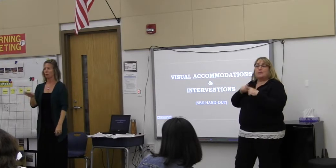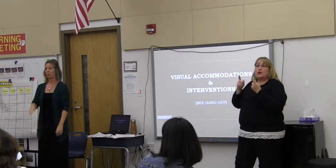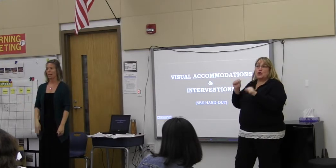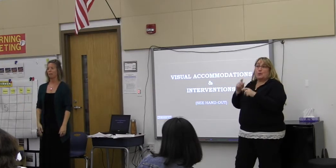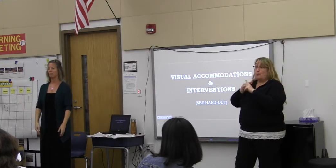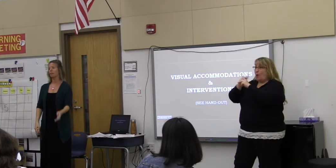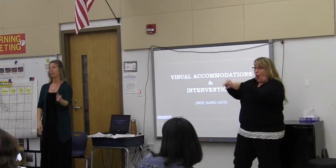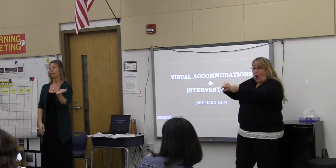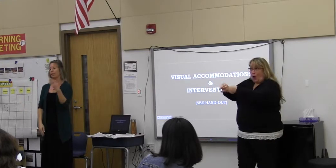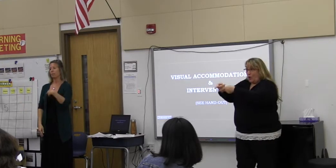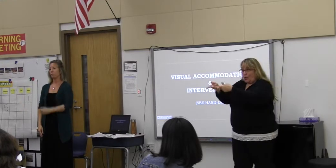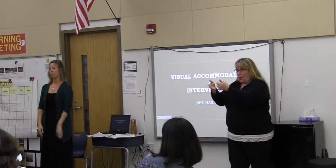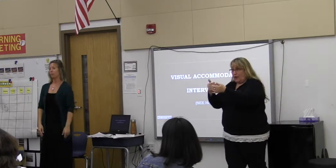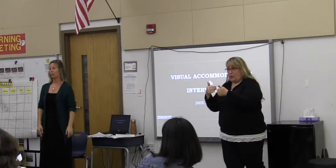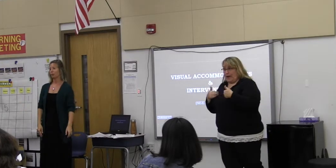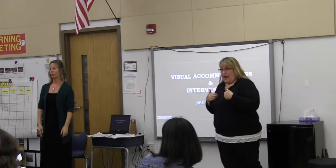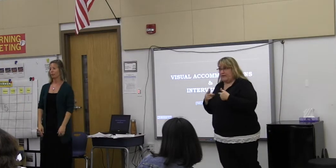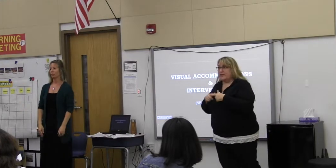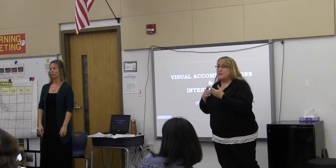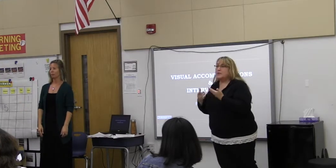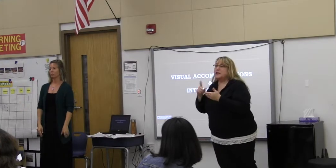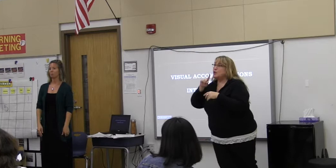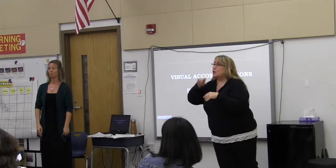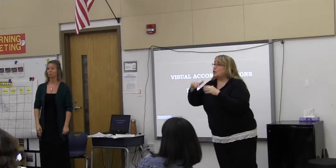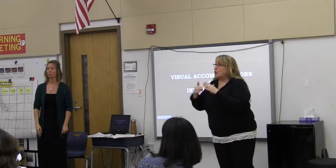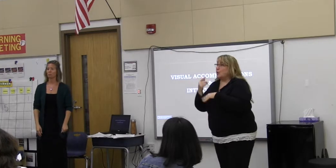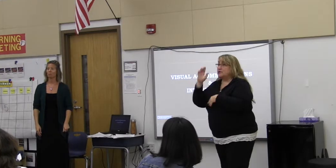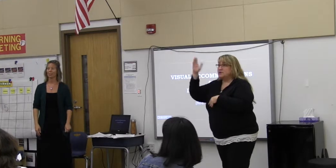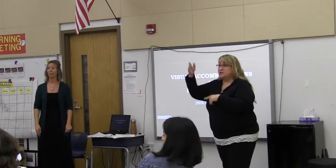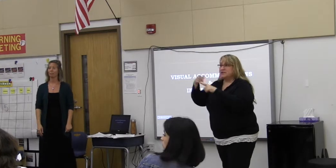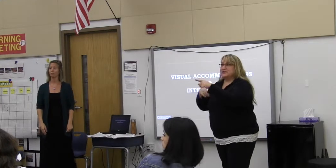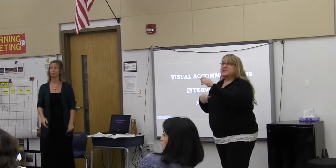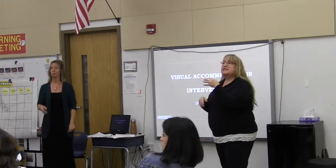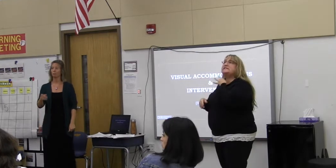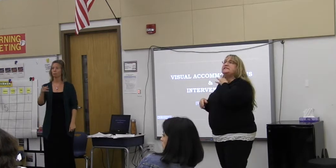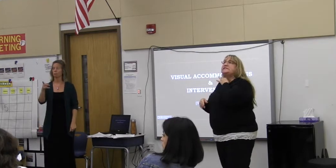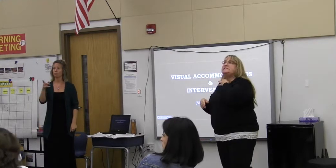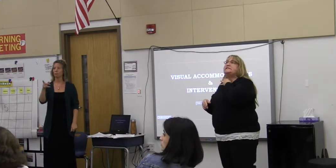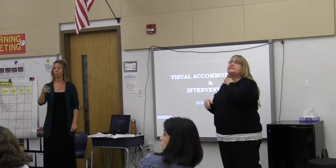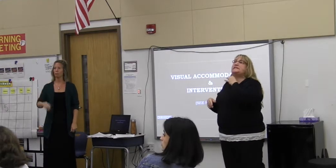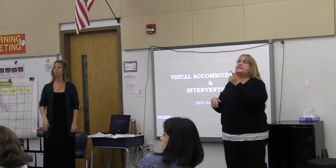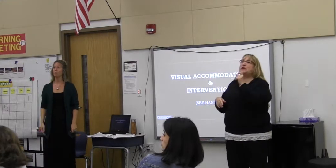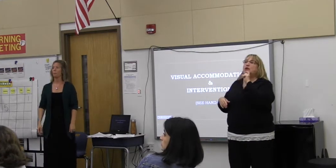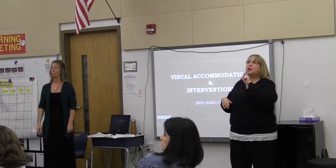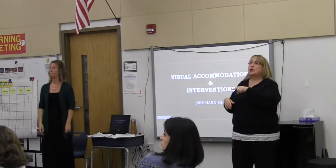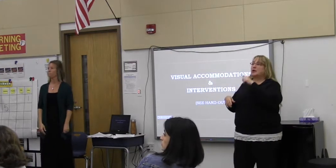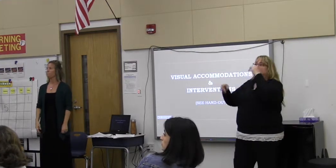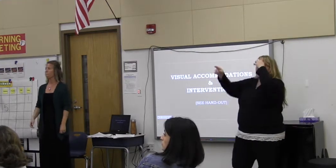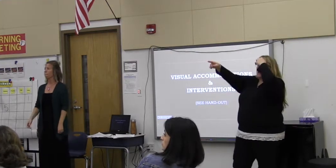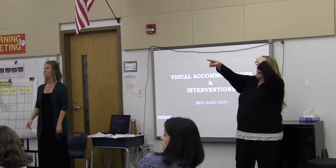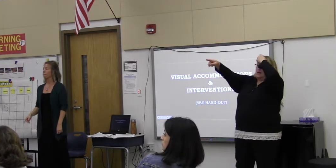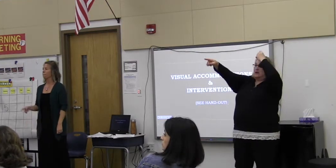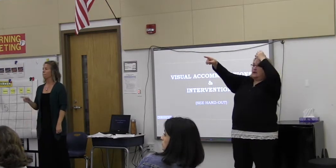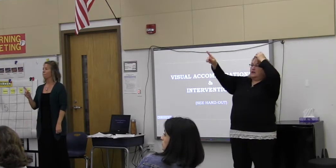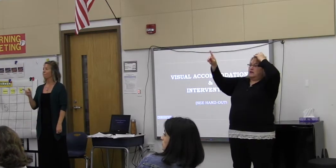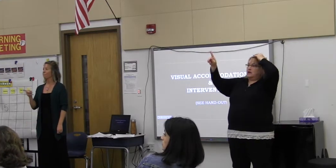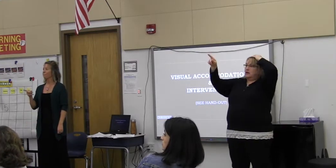borrow whatever we have, and then maybe ordering will be. Yeah, that's a court order. I'll bring it.